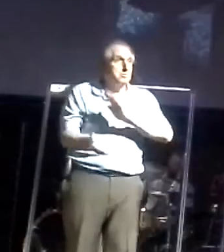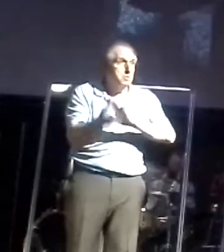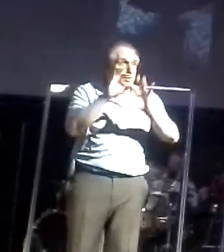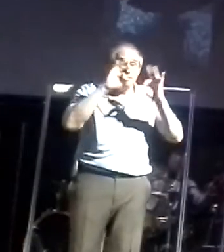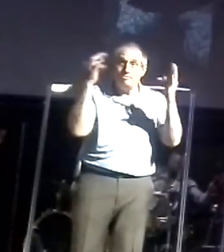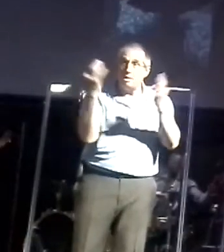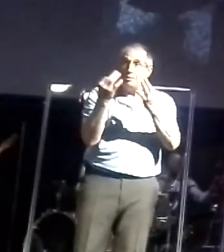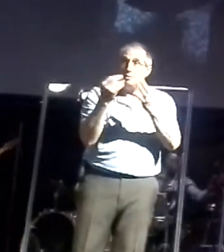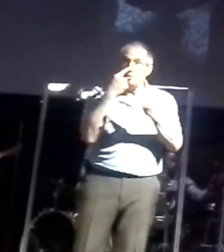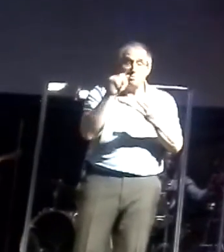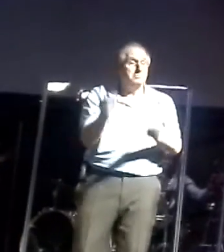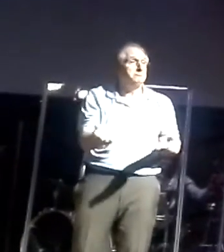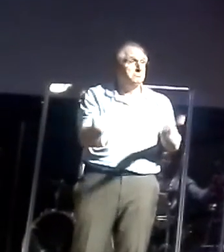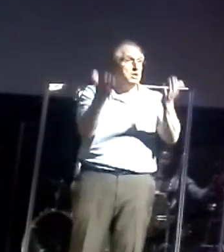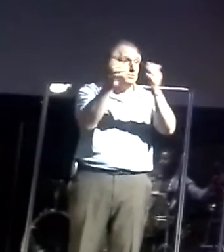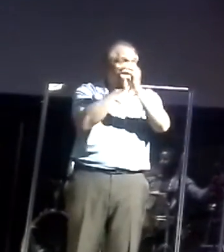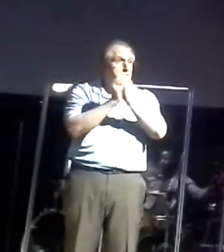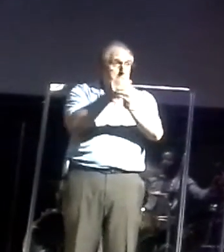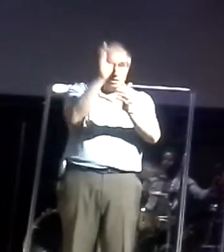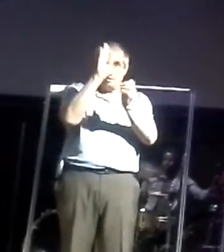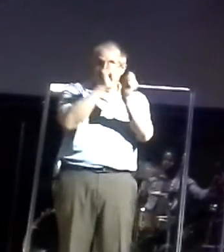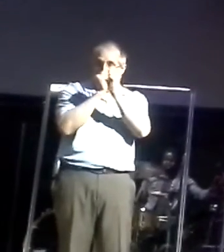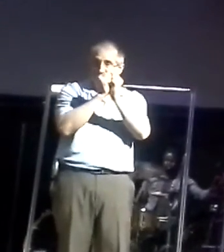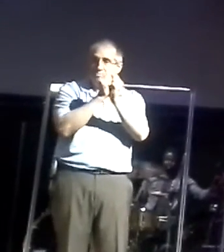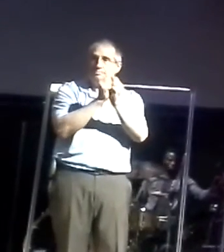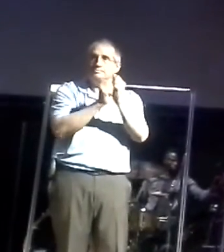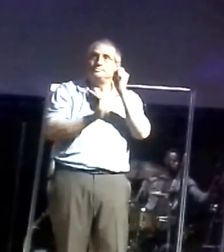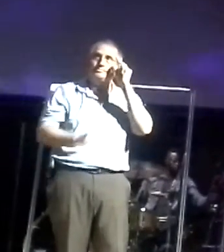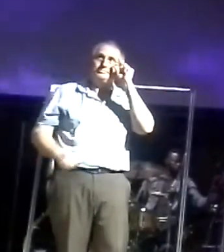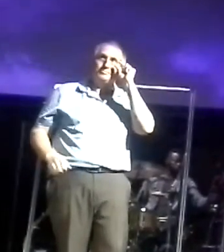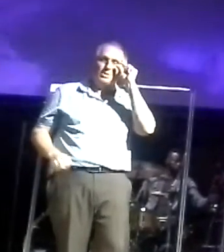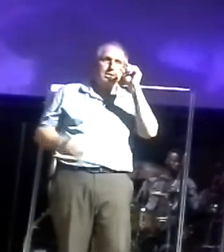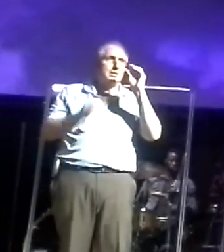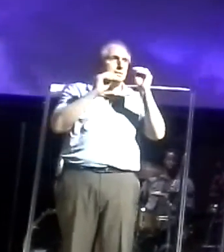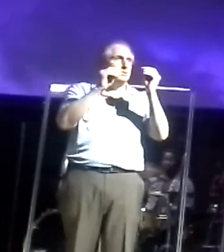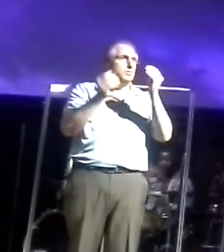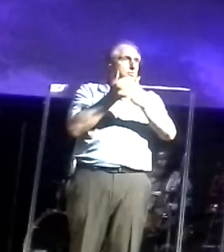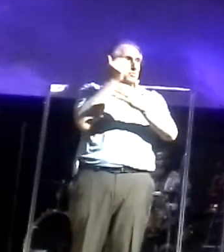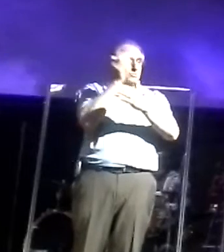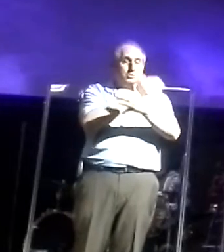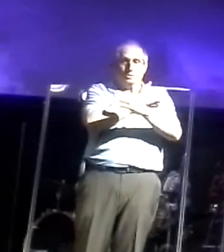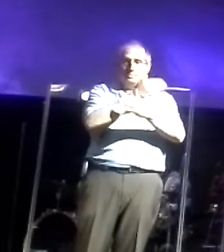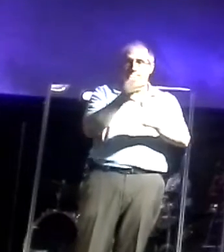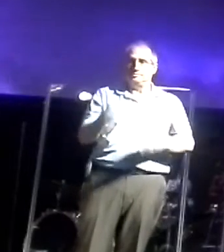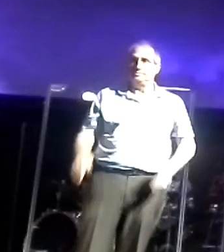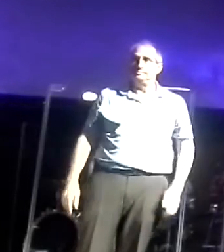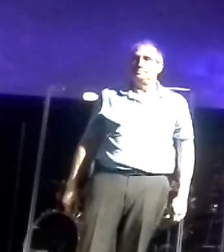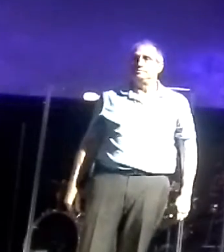Morning, family. Would you guys stand up and worship God with us? I'm going to teach you guys a new song.